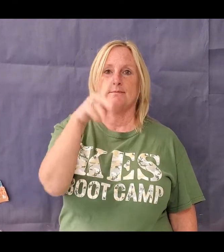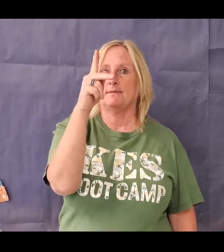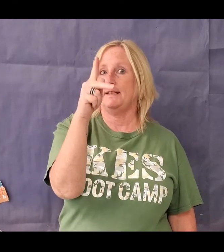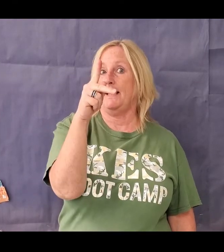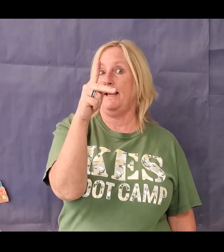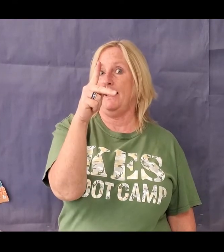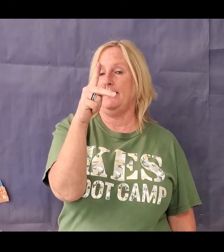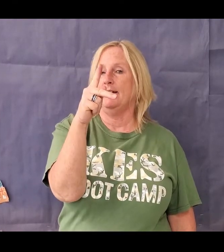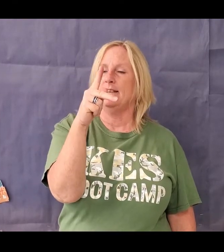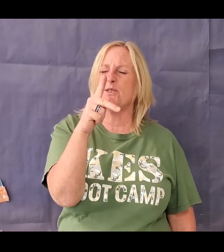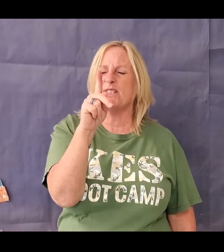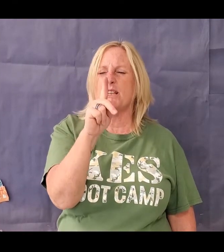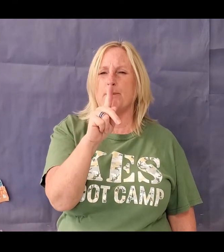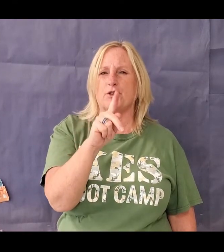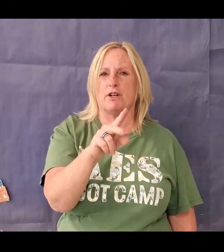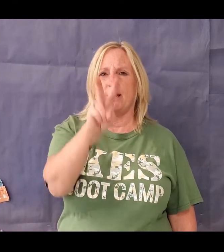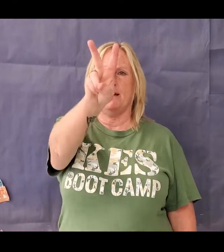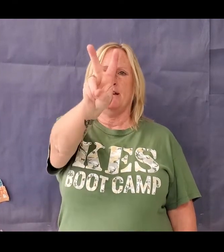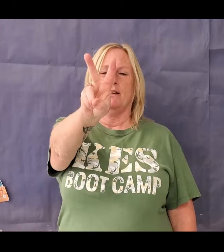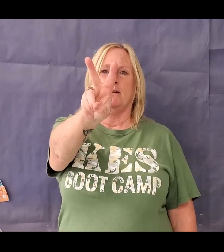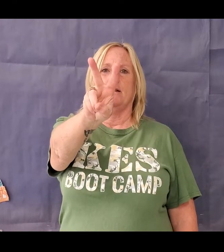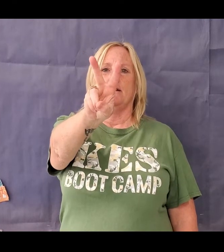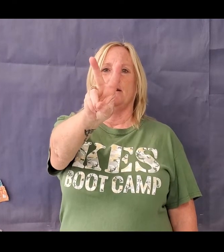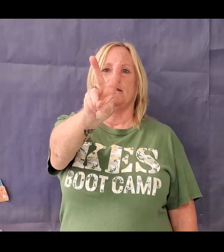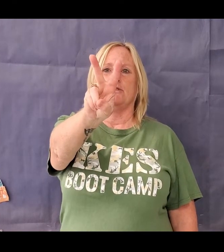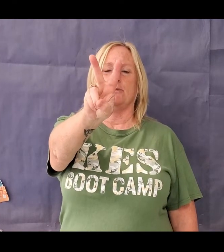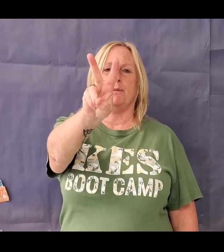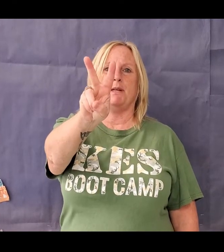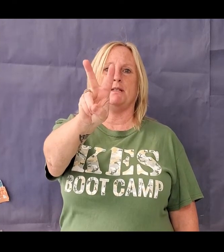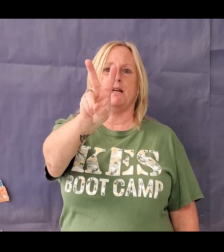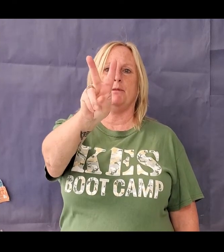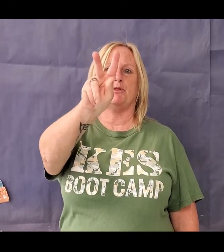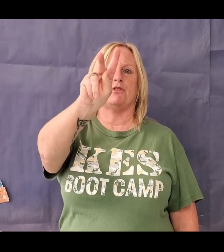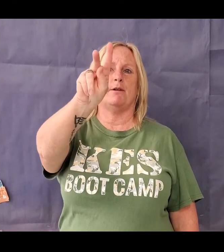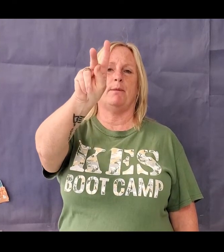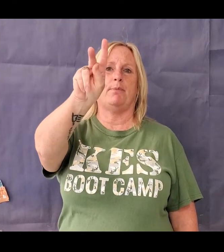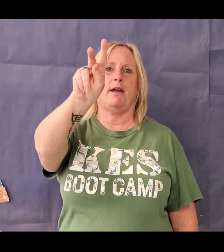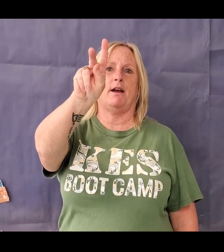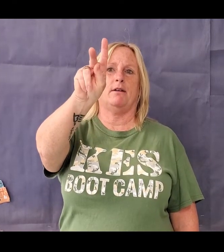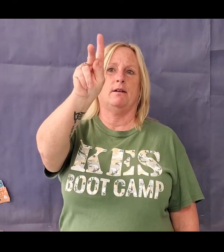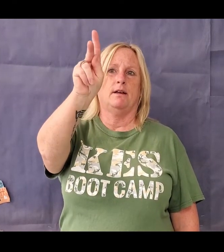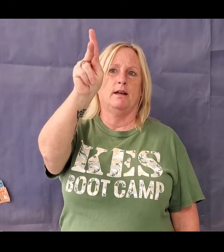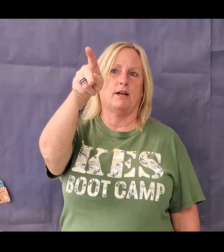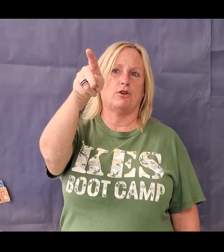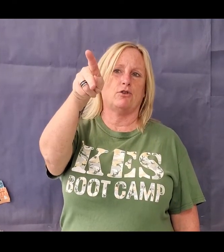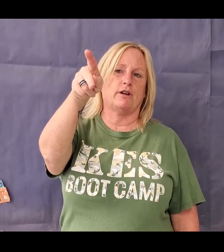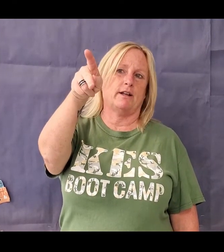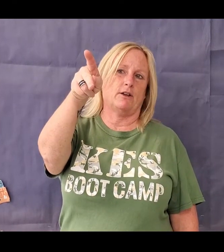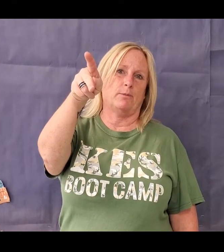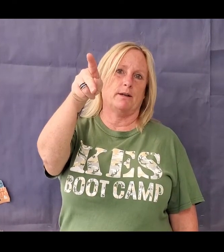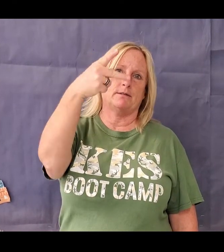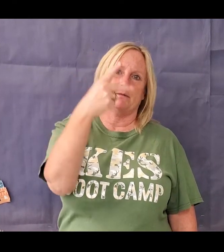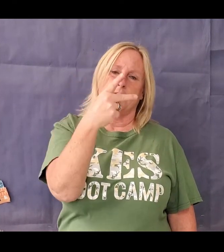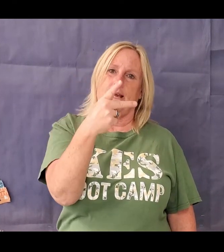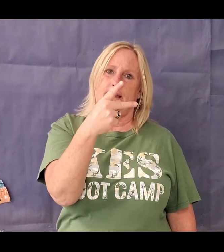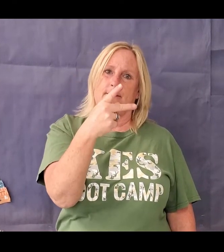K. This one's a little bit tricky. Show me a peace sign, put your thumb up there, and crook it a little bit. K.